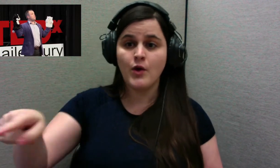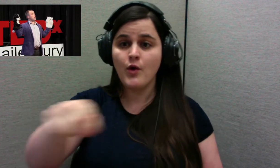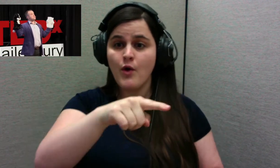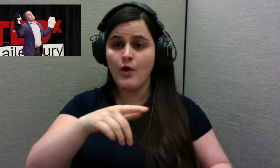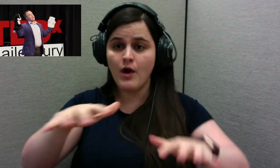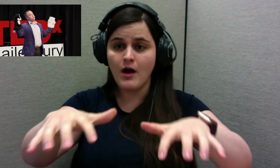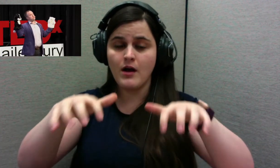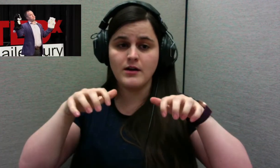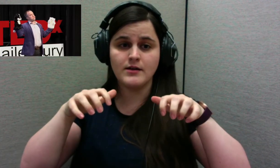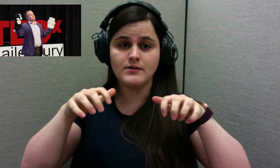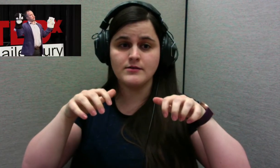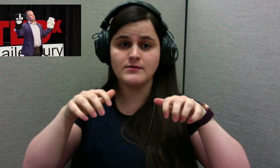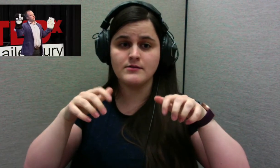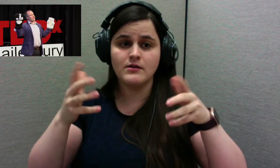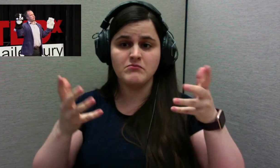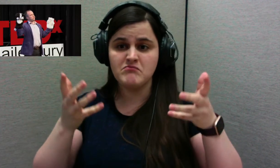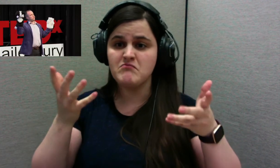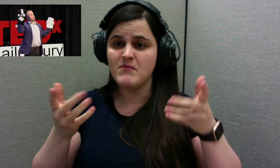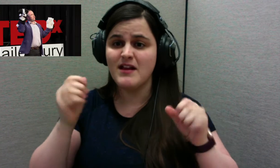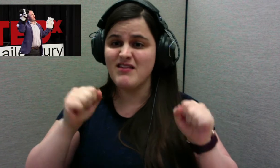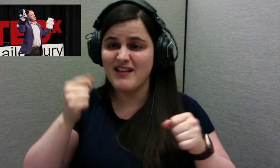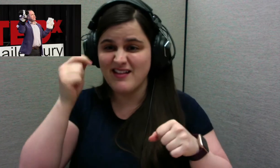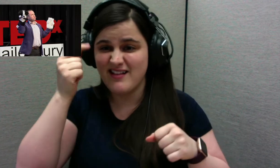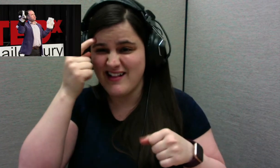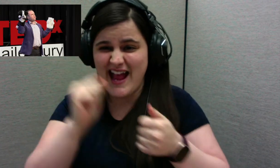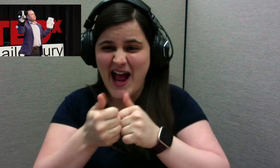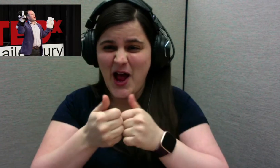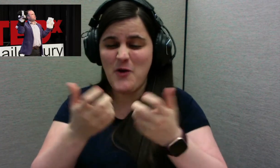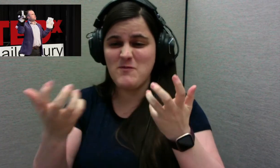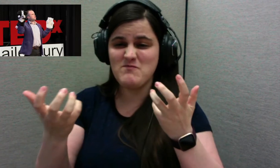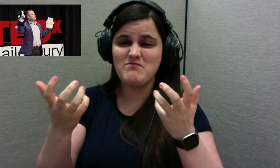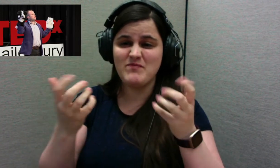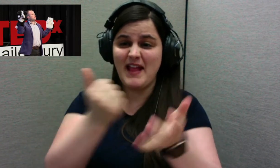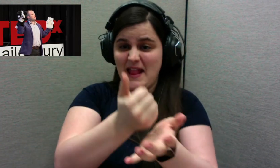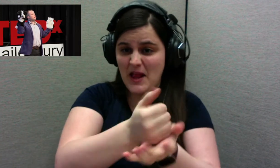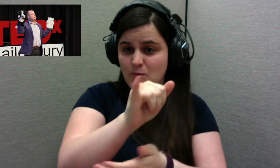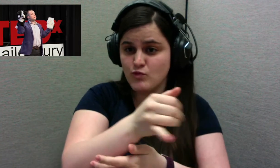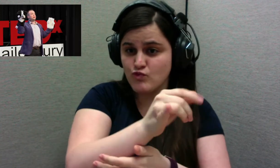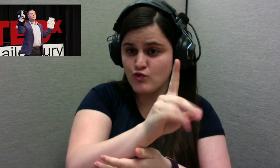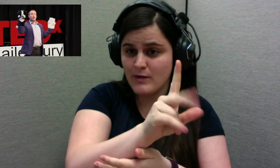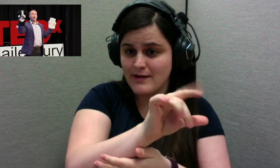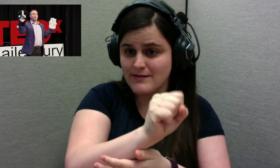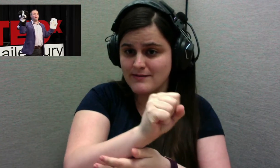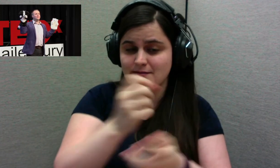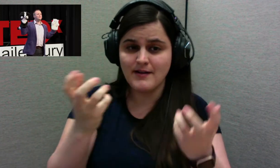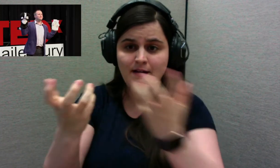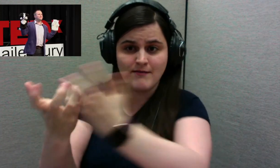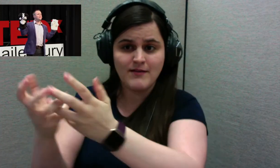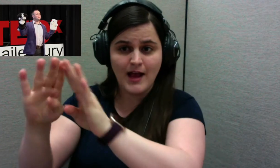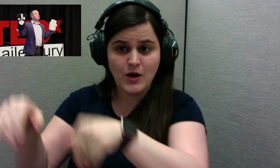I did the maths, help Julius work out if his kennel's going to fit in the house? All